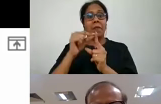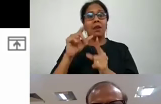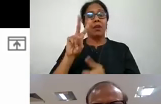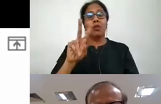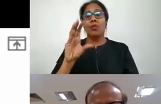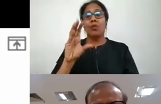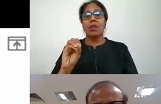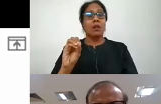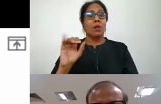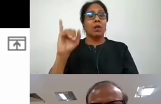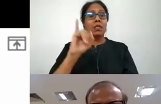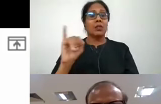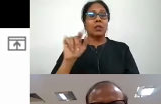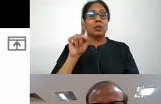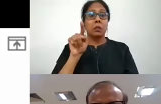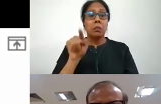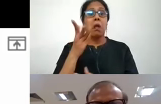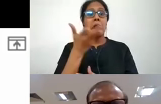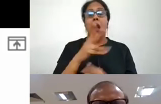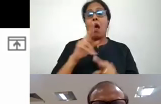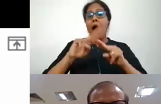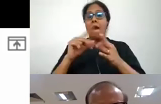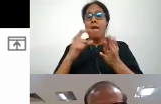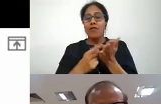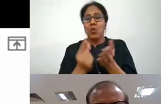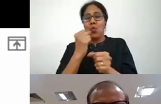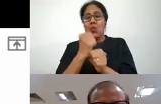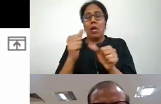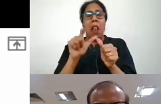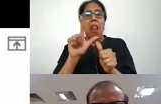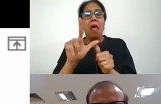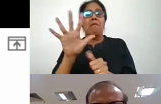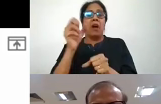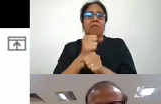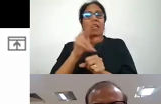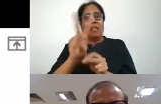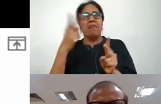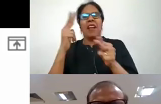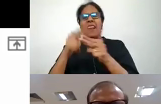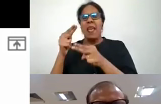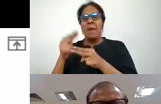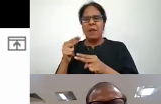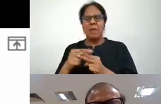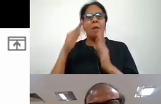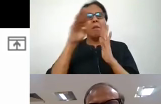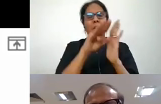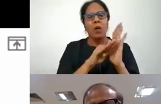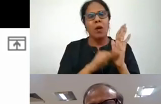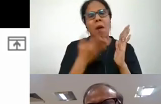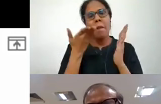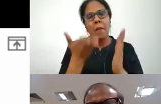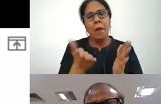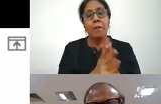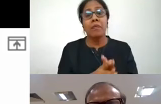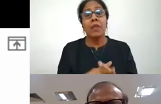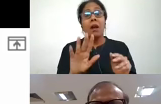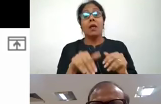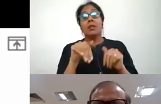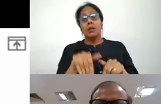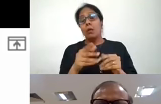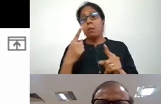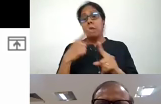project. This is being led by CDOT and Facebook. Another one is rural broadband service architecture. And lastly, we also are